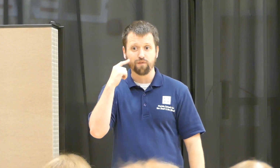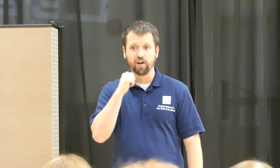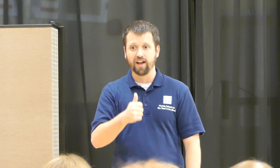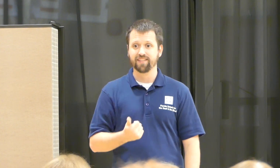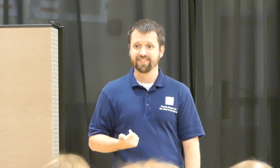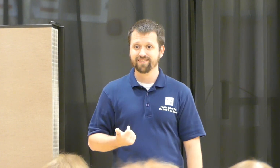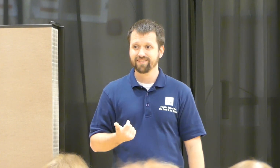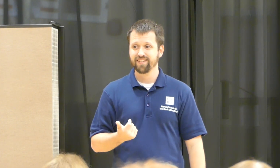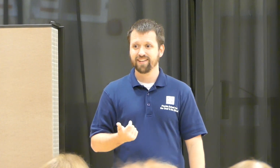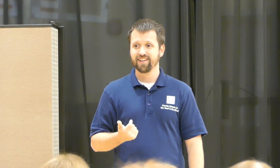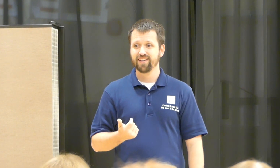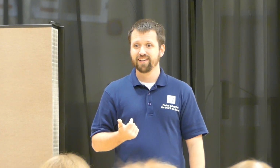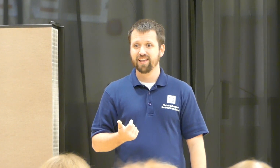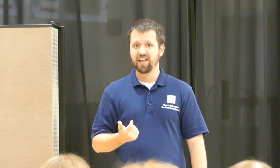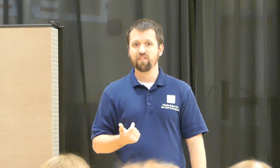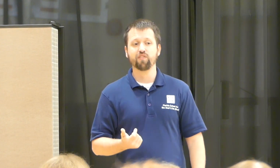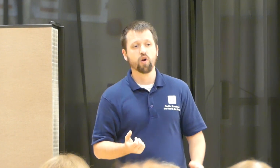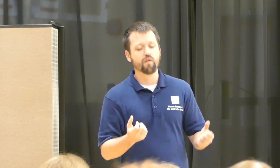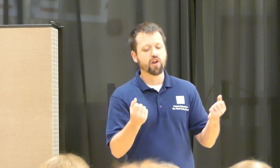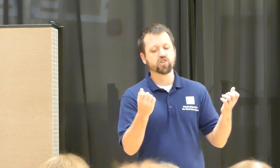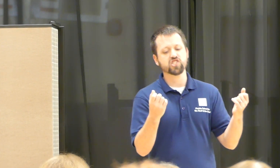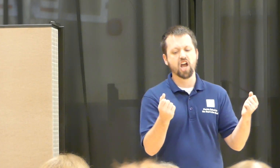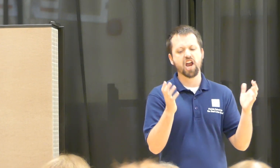or not. Even if they're over there just signing,